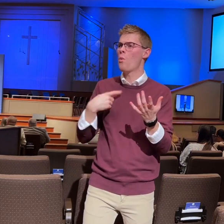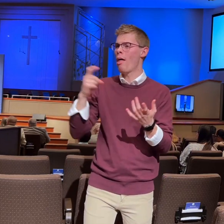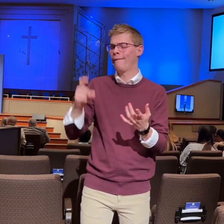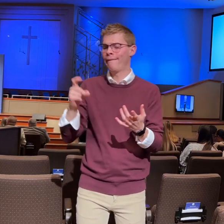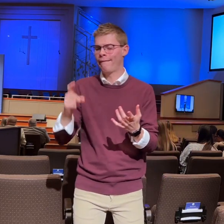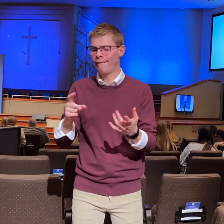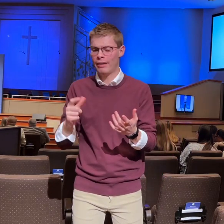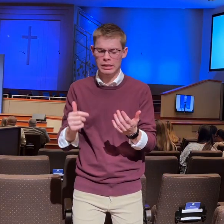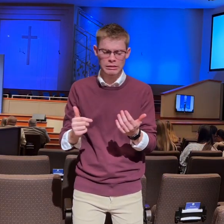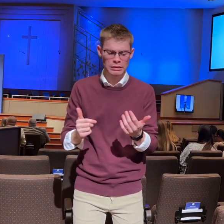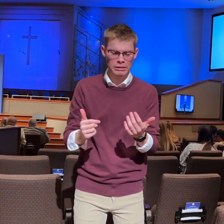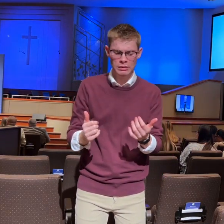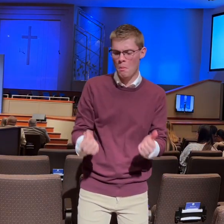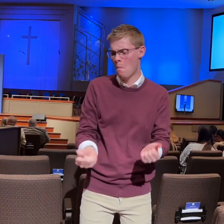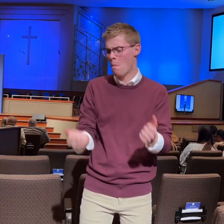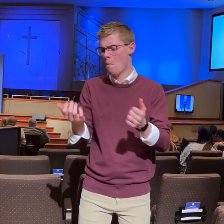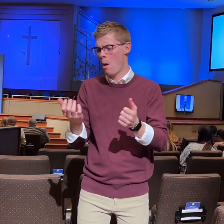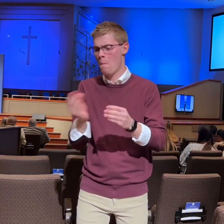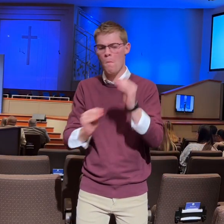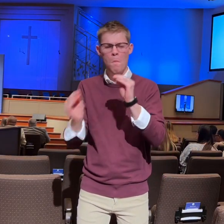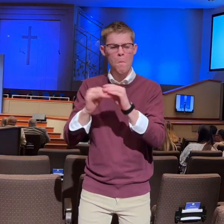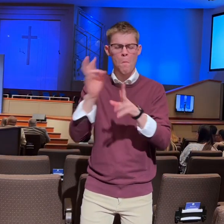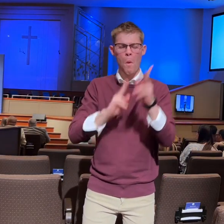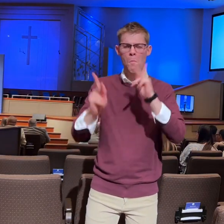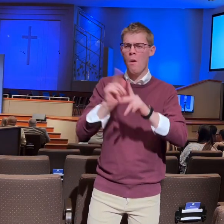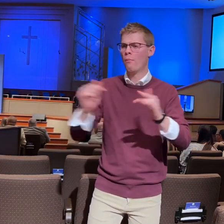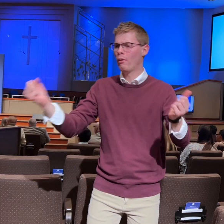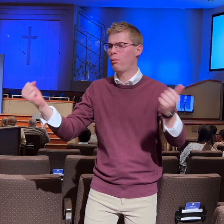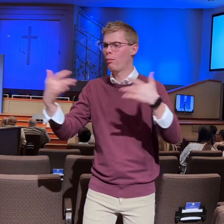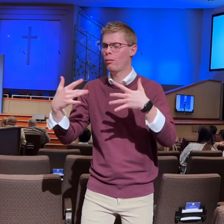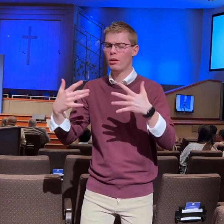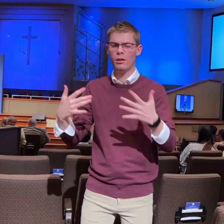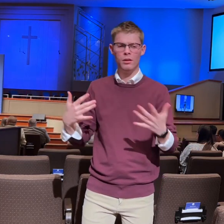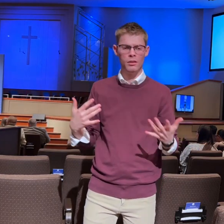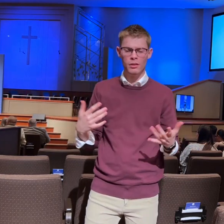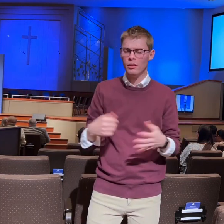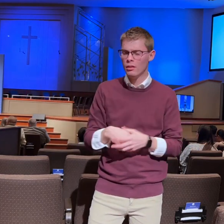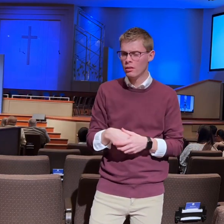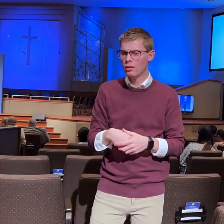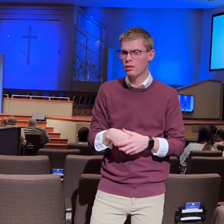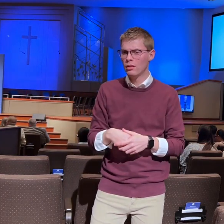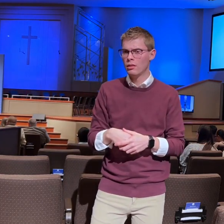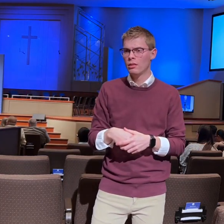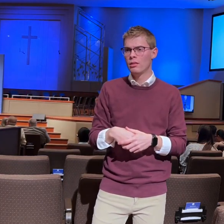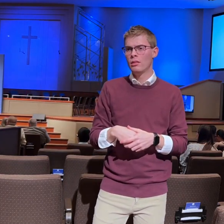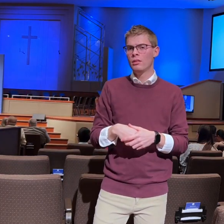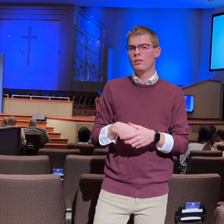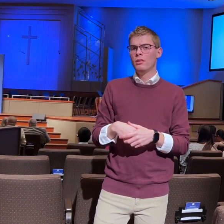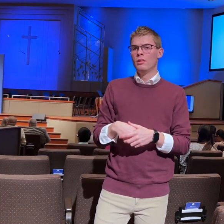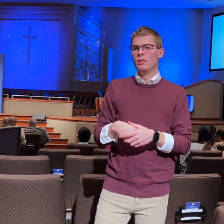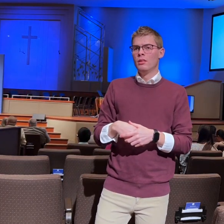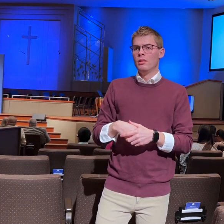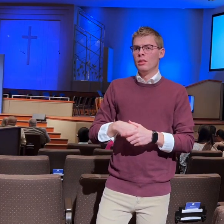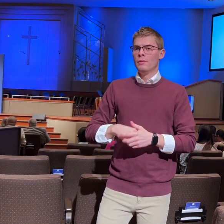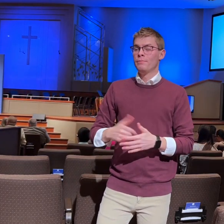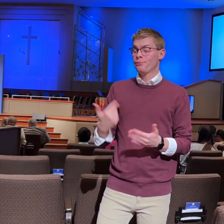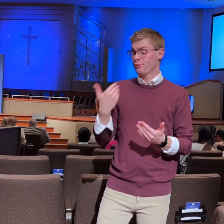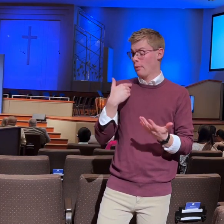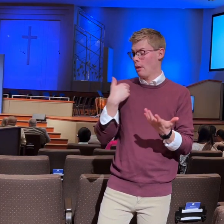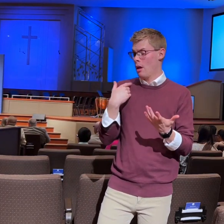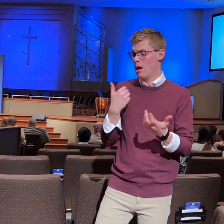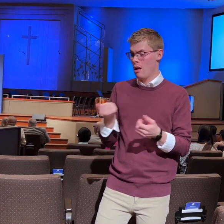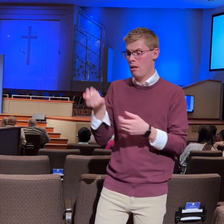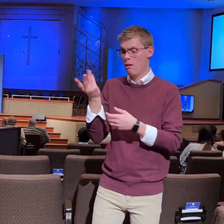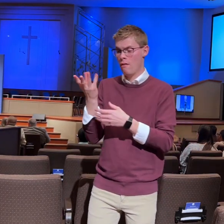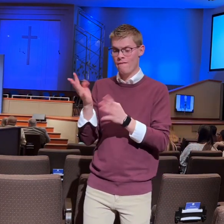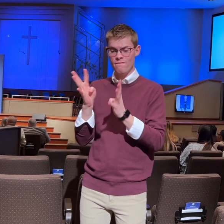strong leadership and I had three or four really important and helpful meetings this past weekend.